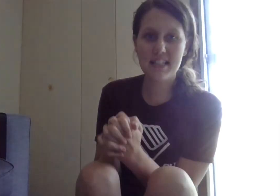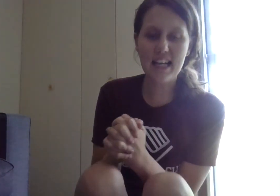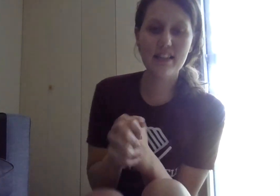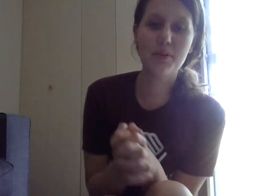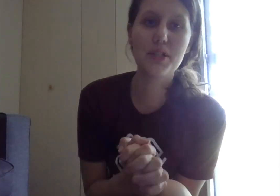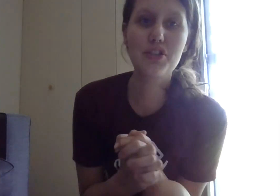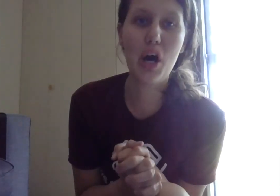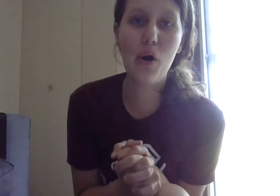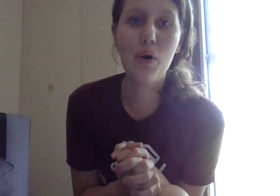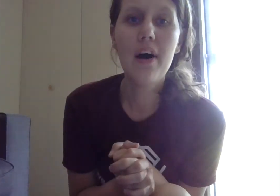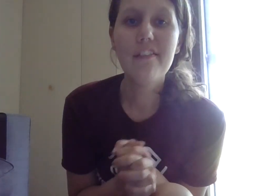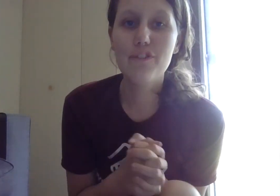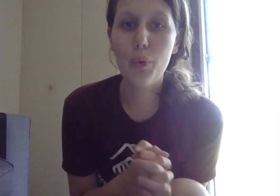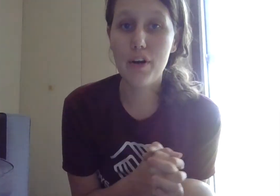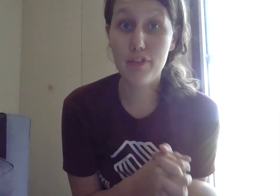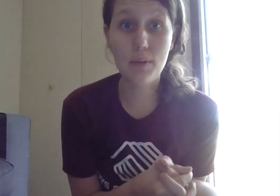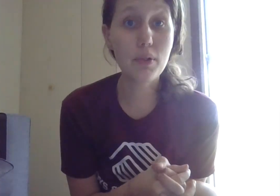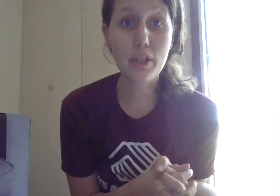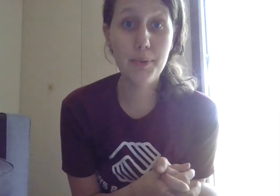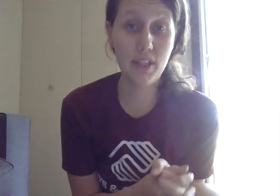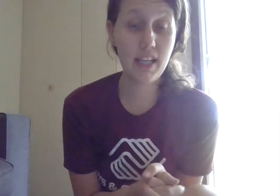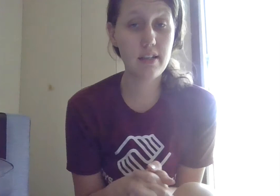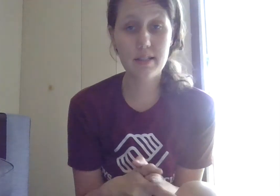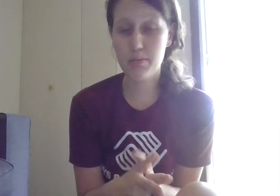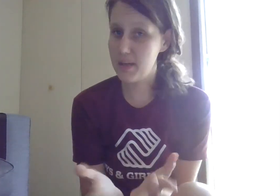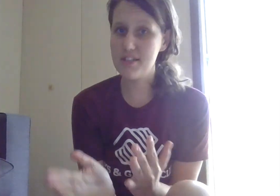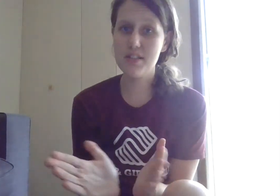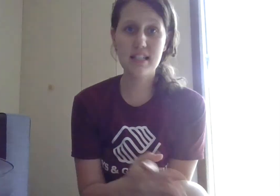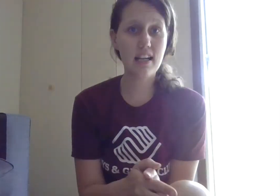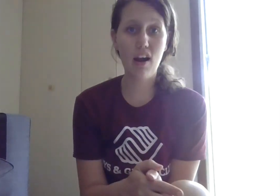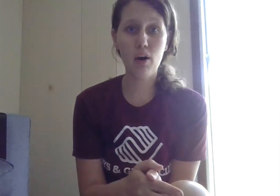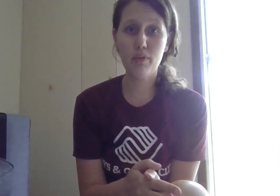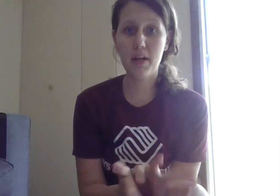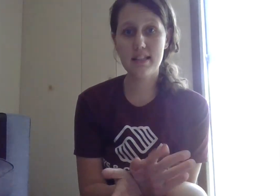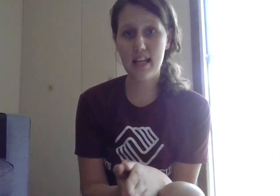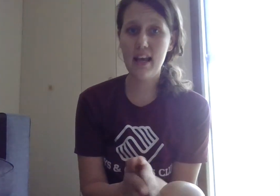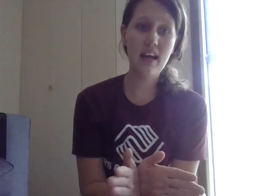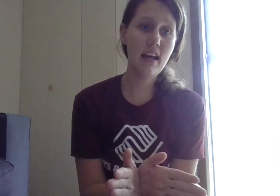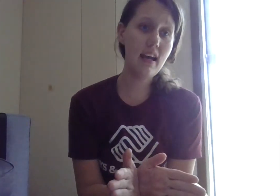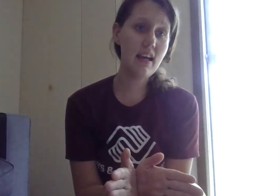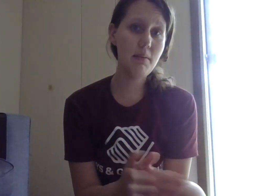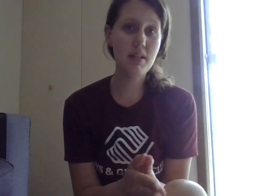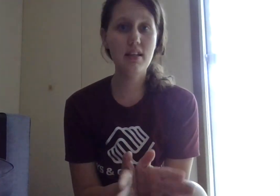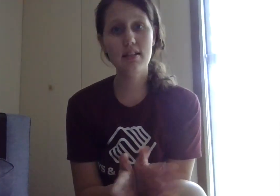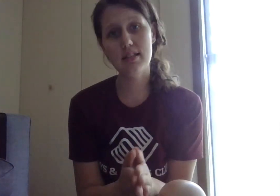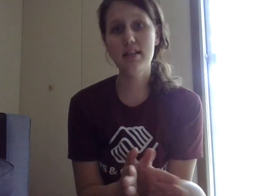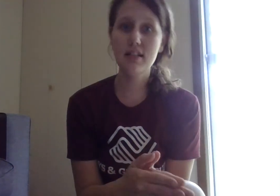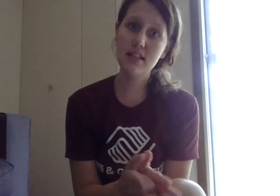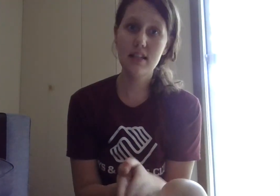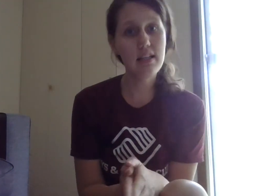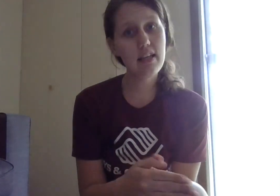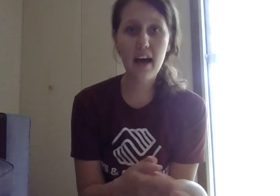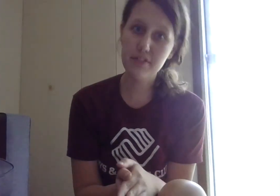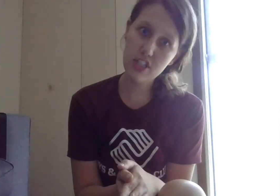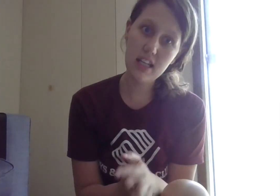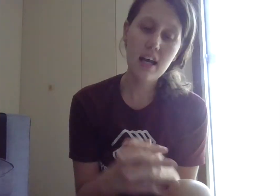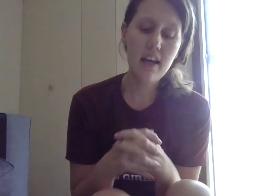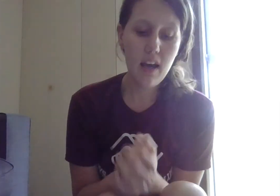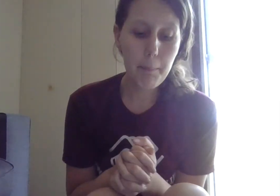sign language. So for verbal communicators, we may just sing our alphabets, A, B, C, D, E, F, G.